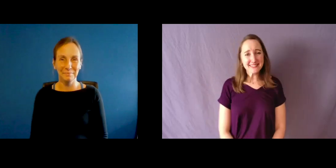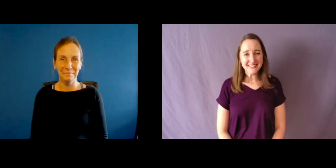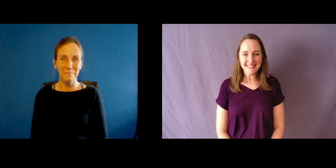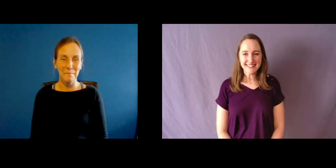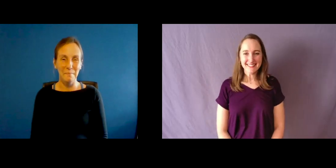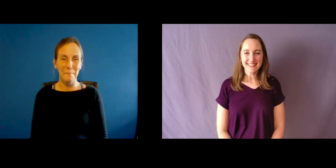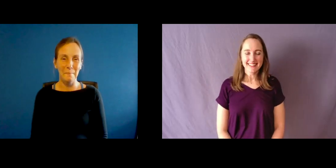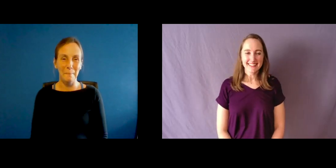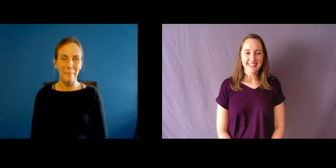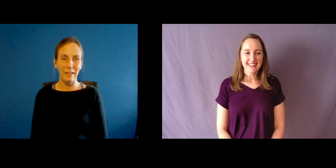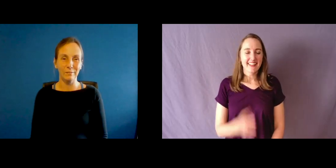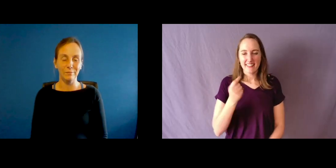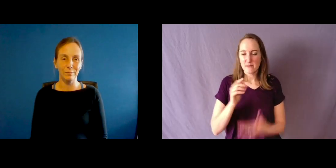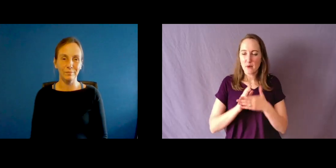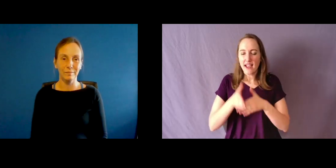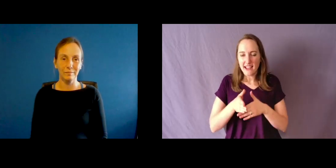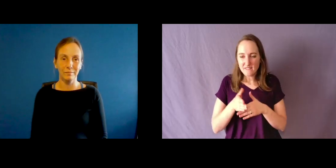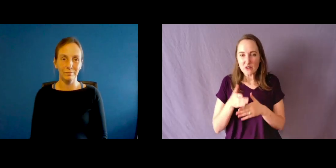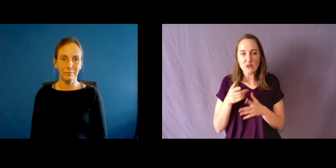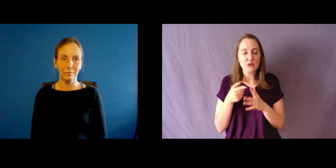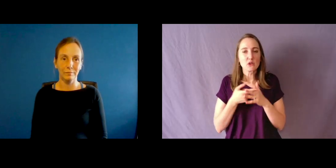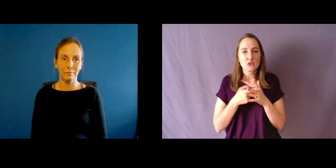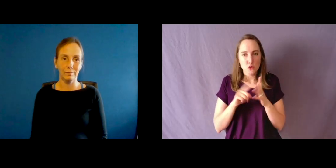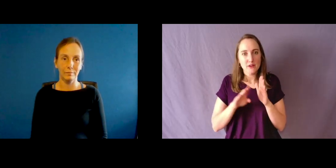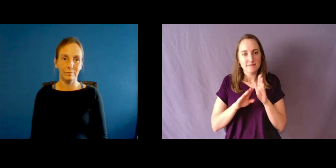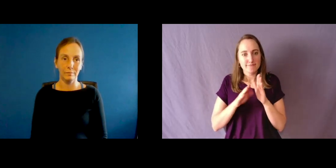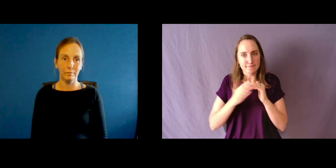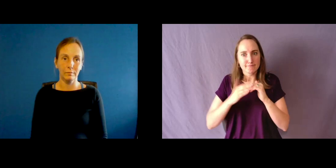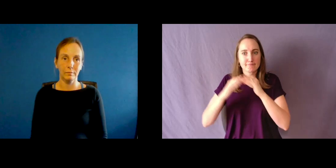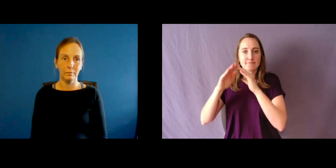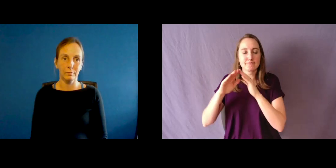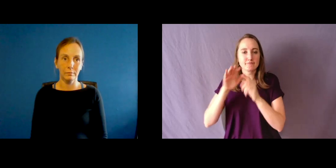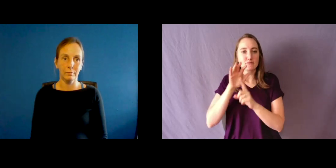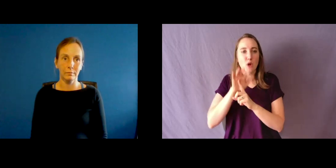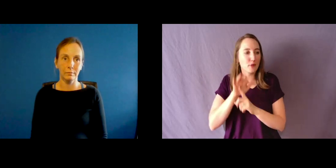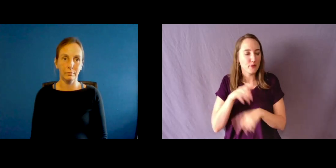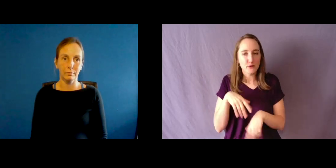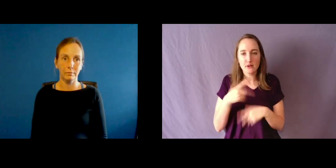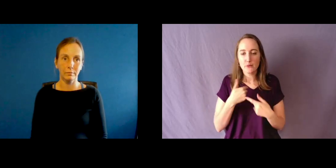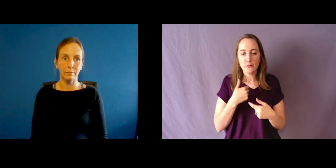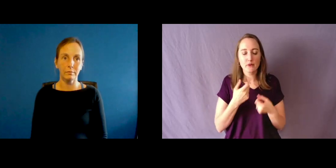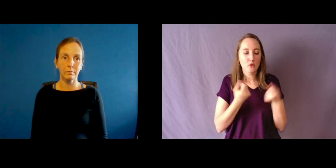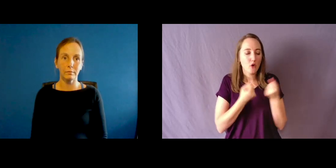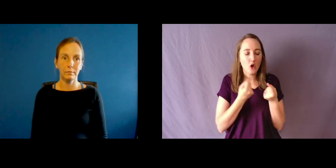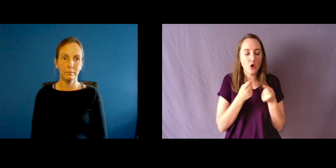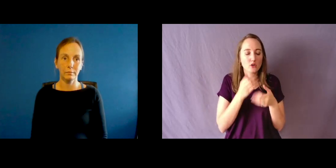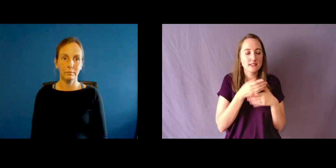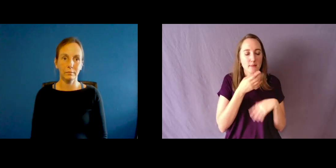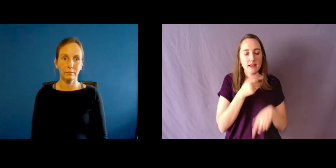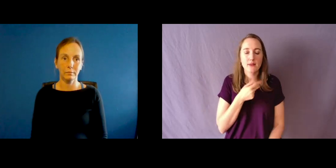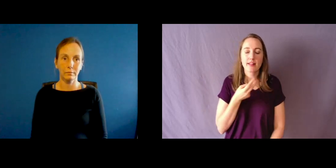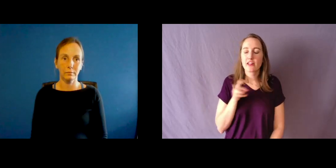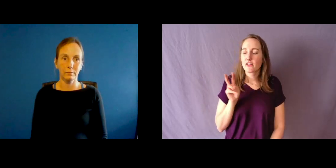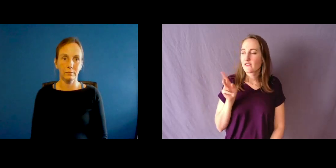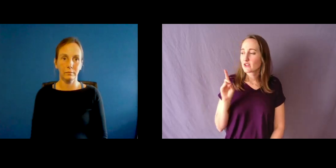were a little while after kind of we started gaining more popularity. We were in the car at a stoplight, and I kind of casually looked over, and there's a